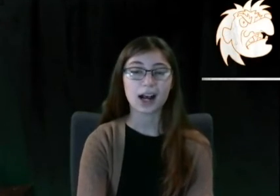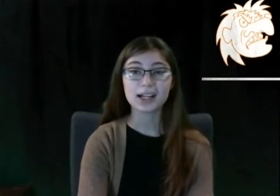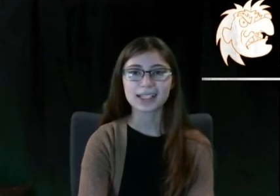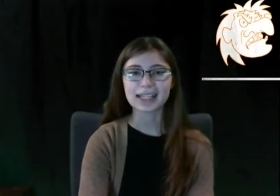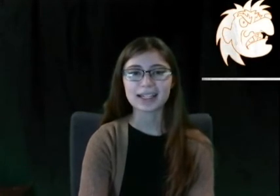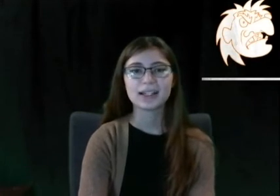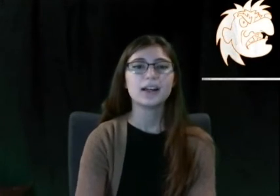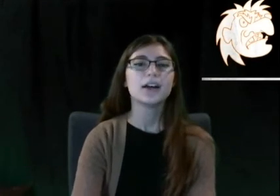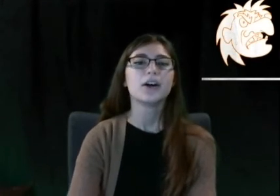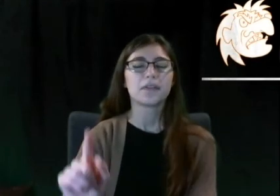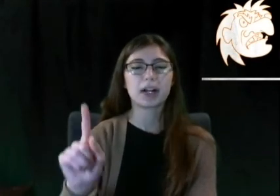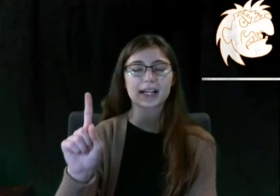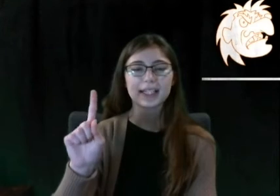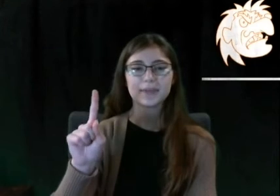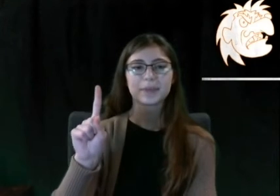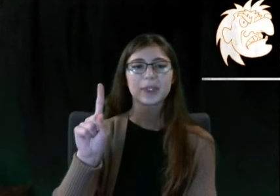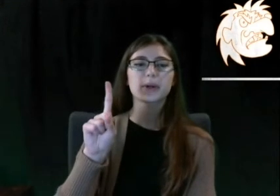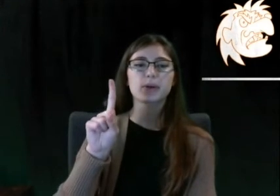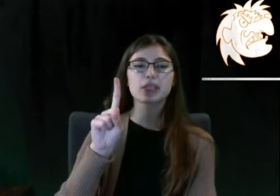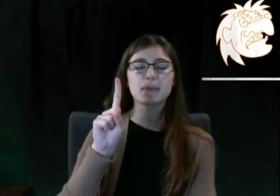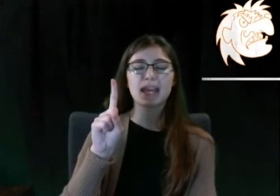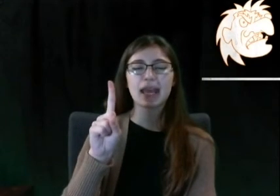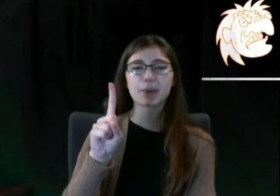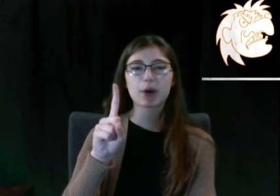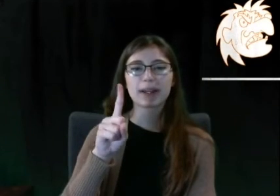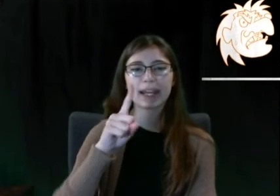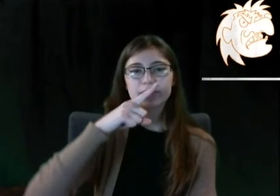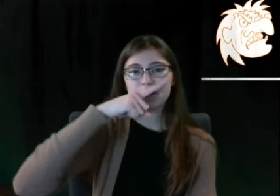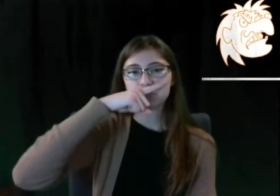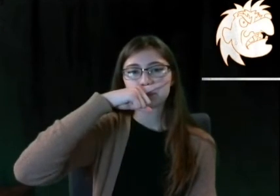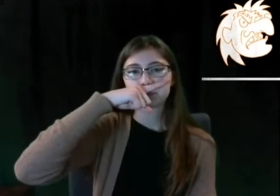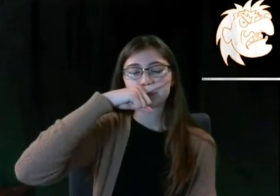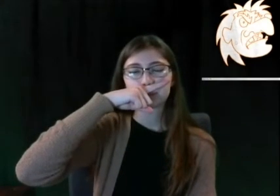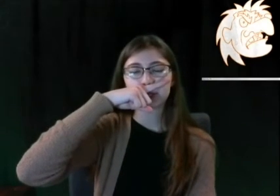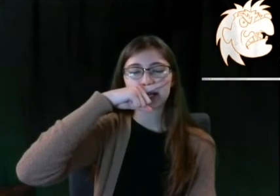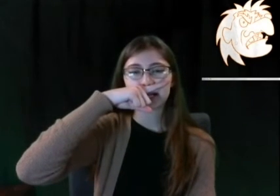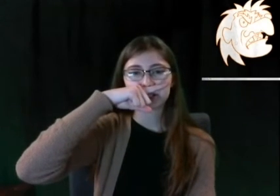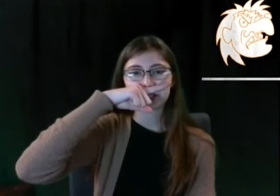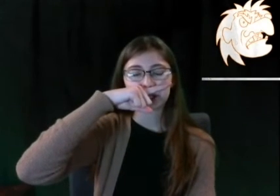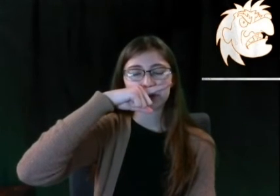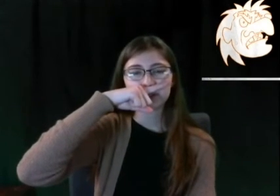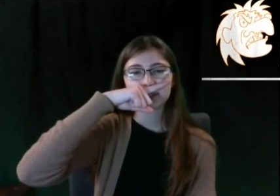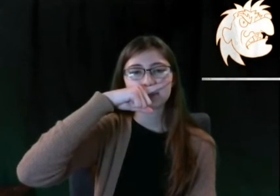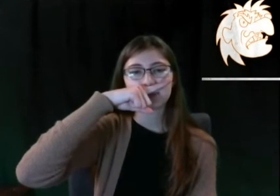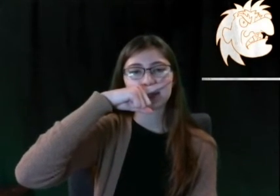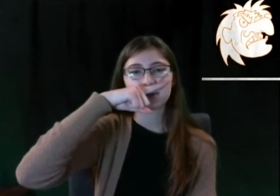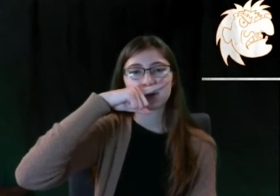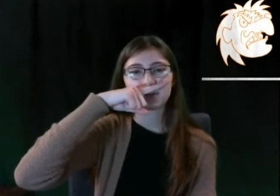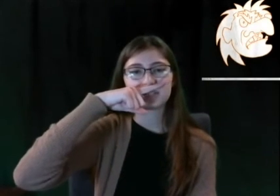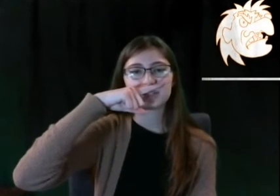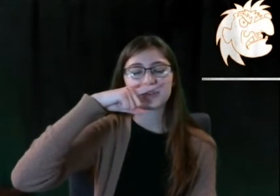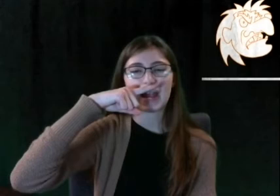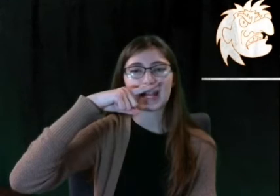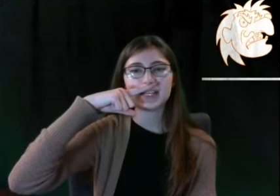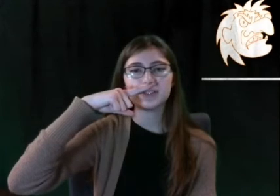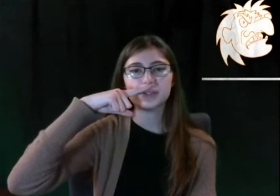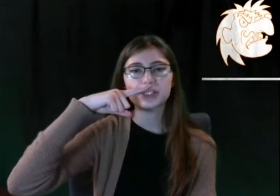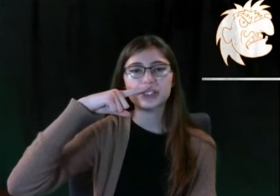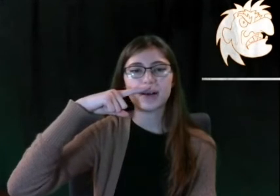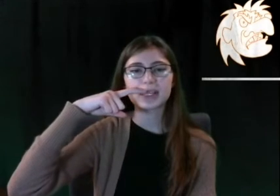Ugly. For ugly, you are going to make a 1 hand shape, put it under your nose, and you are going to drag it towards your dominant